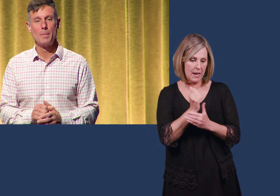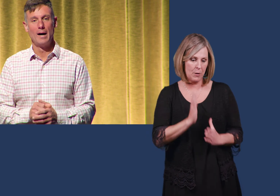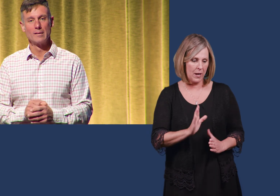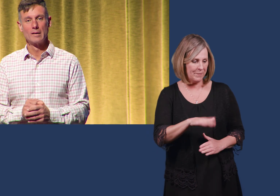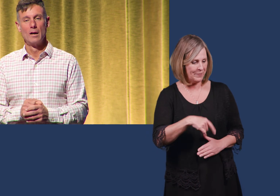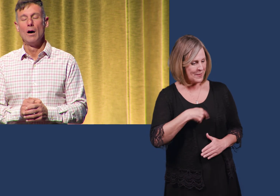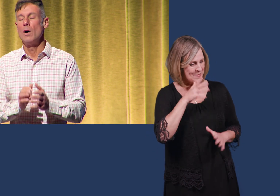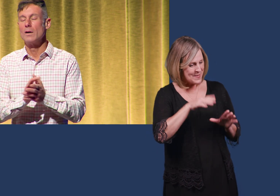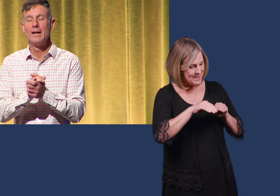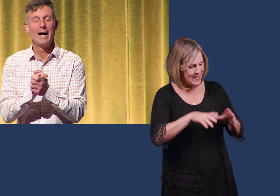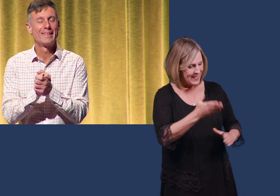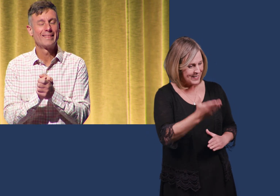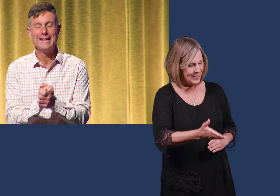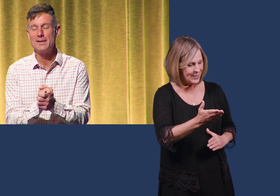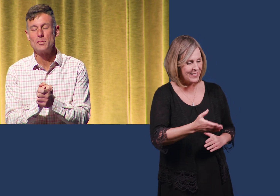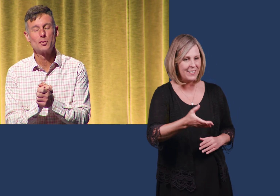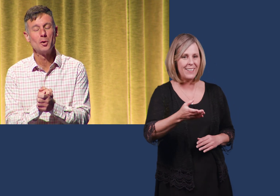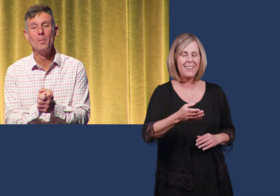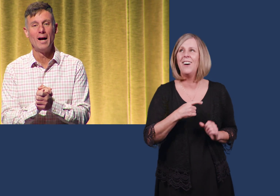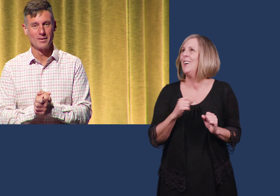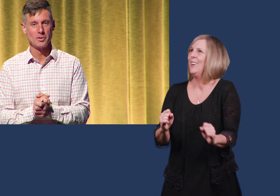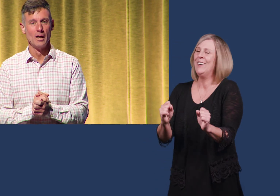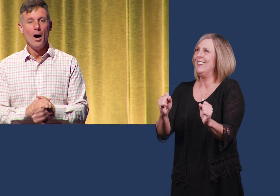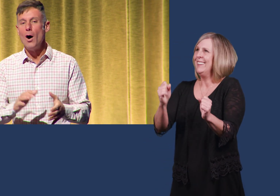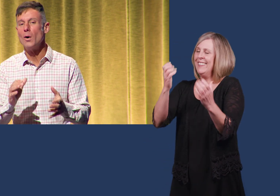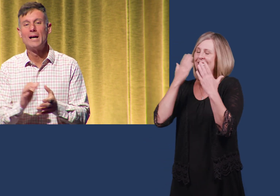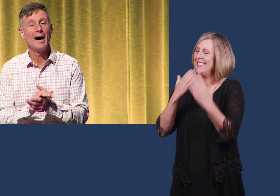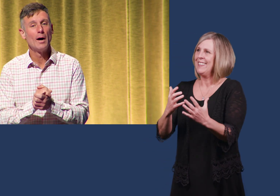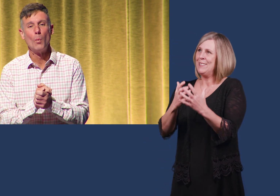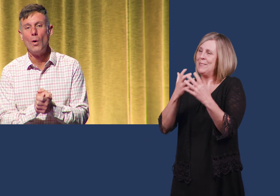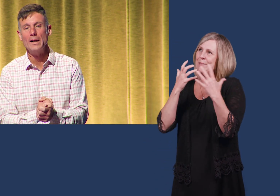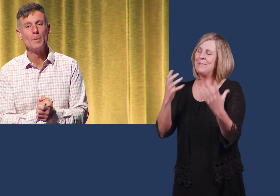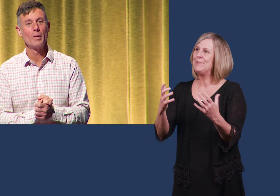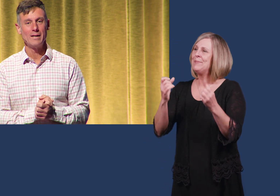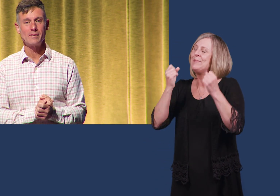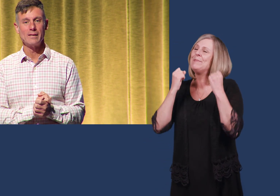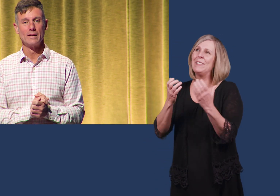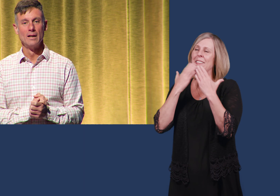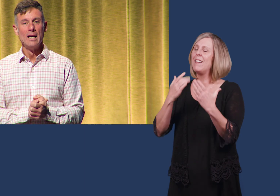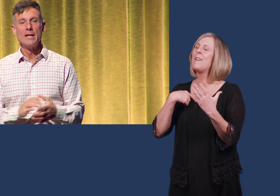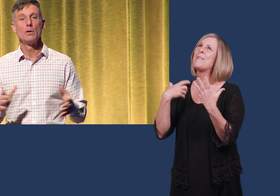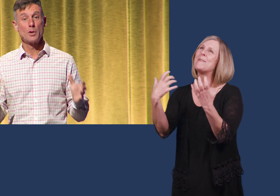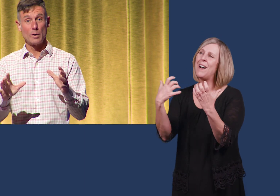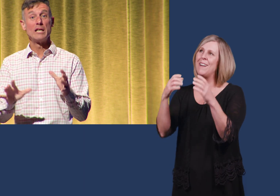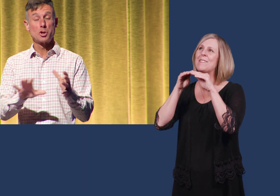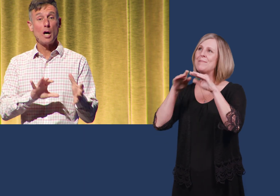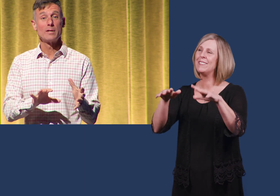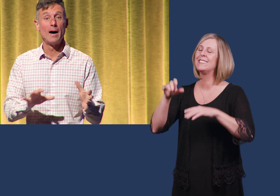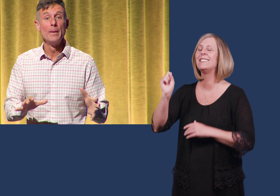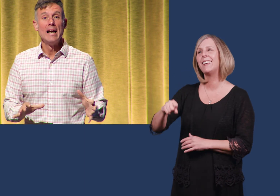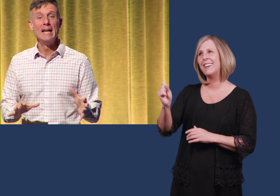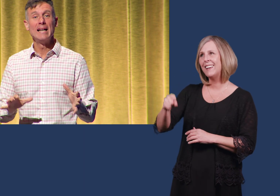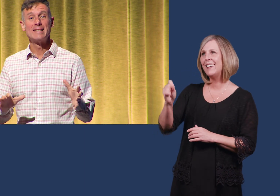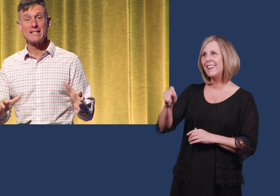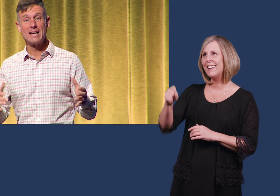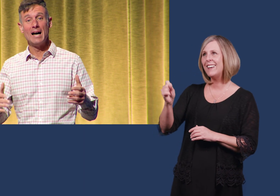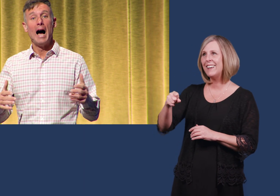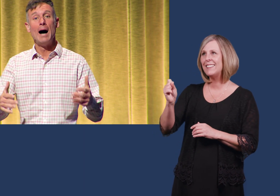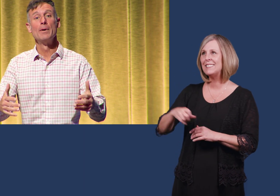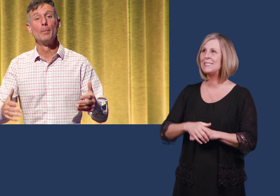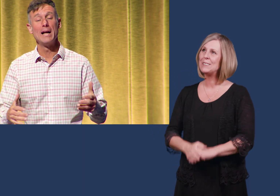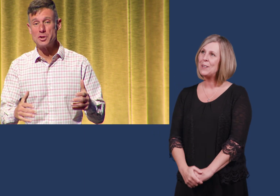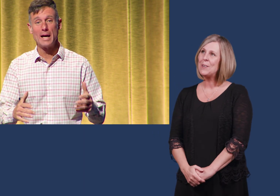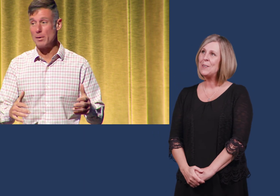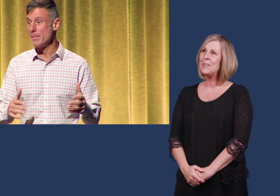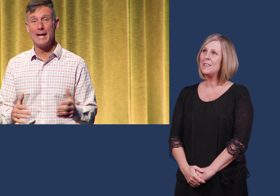Abraham's response? Oh, God, thank you so much. Oh, God, I want your blessing. You know, so he shows up and says, God,